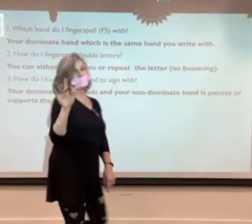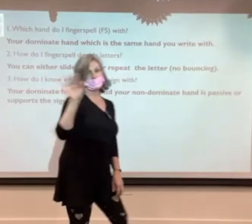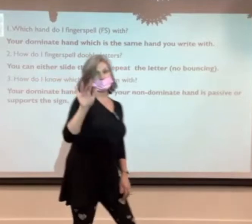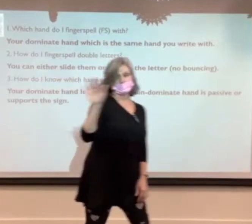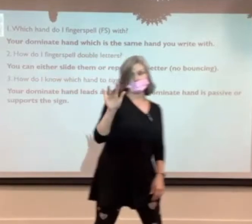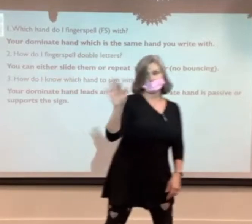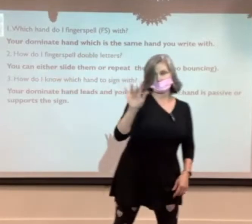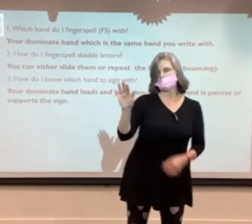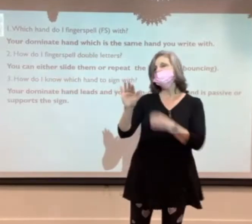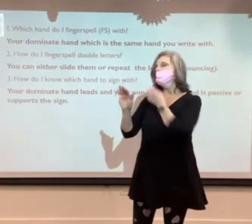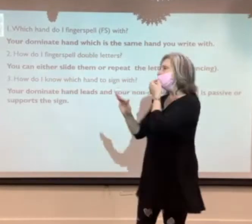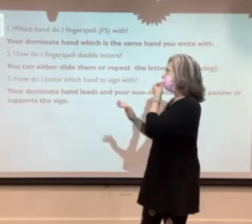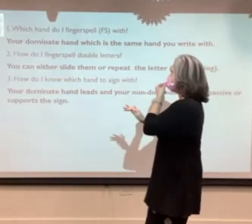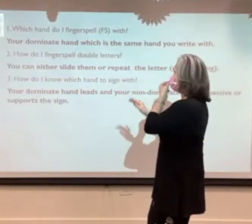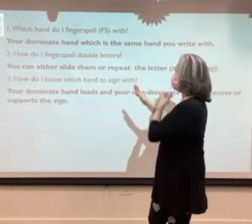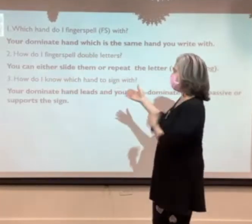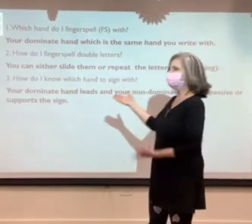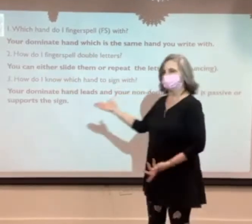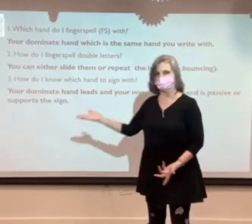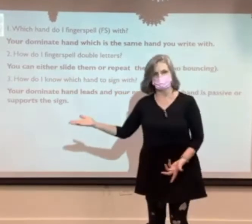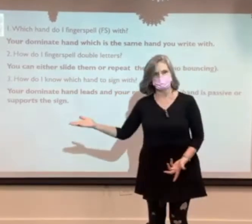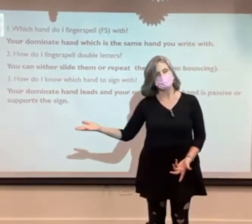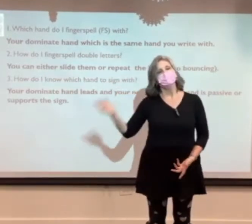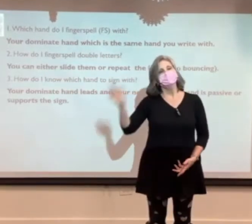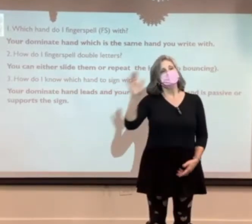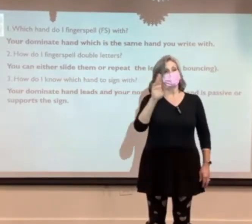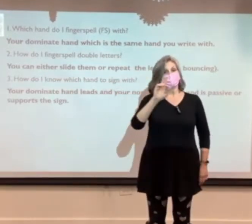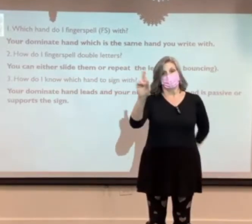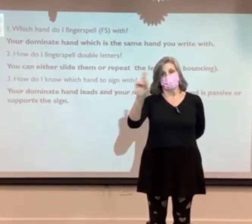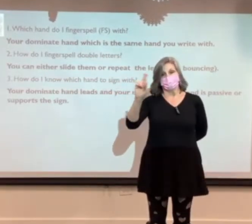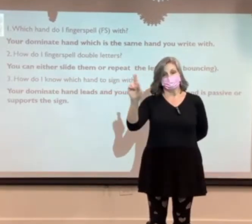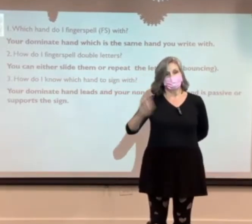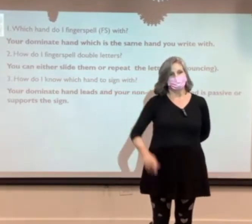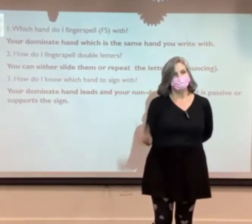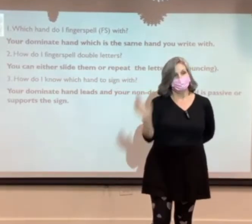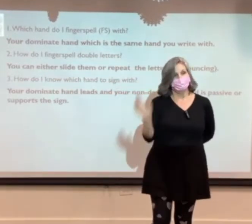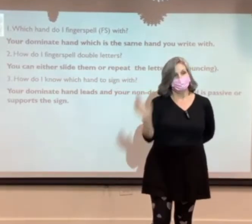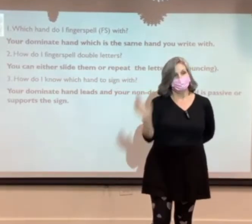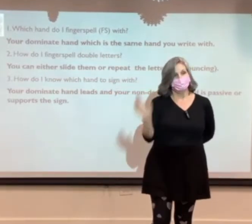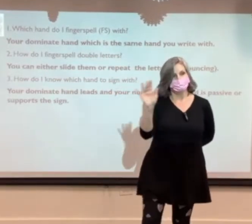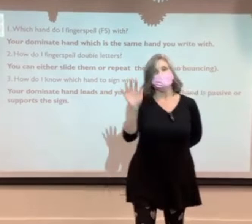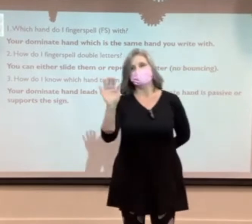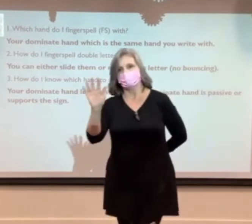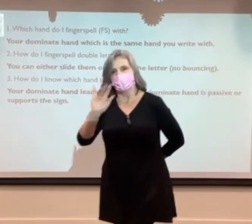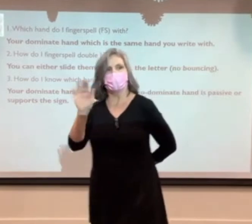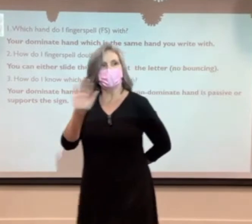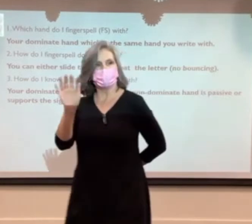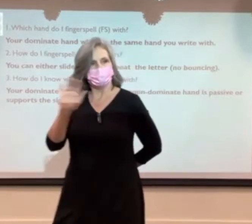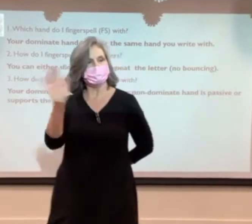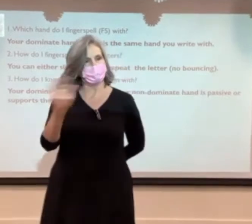sign for fingerspell. How do you know which hand to use? Well, if I'm right-handed, I'm going to sign a one-handed